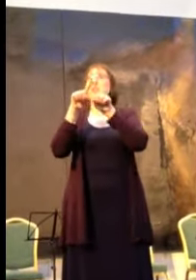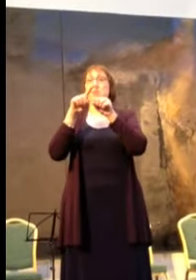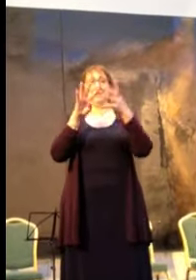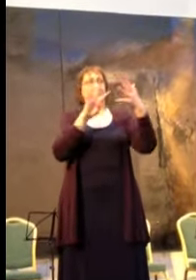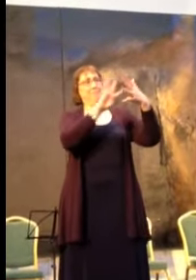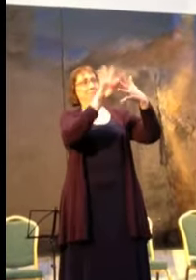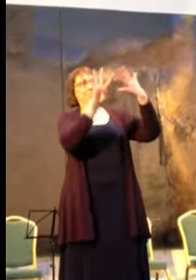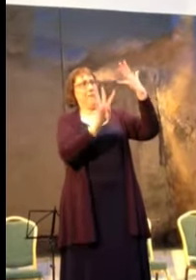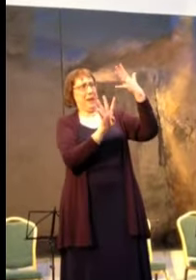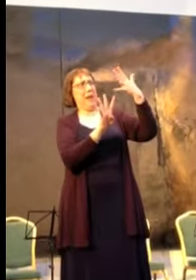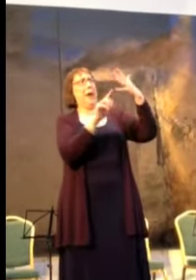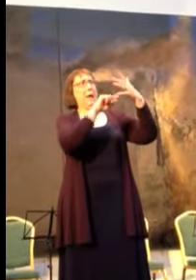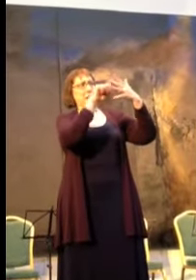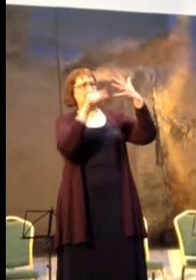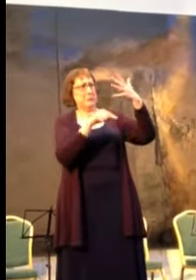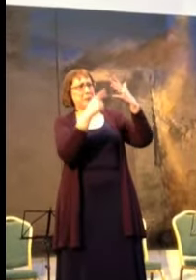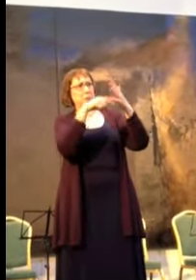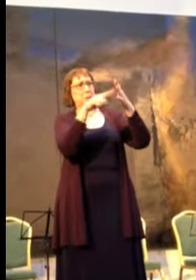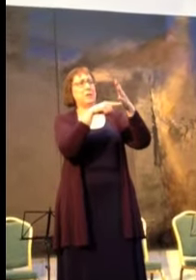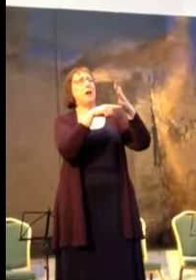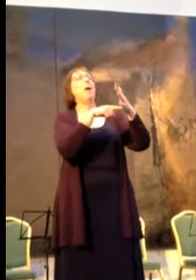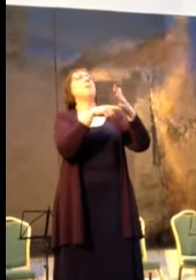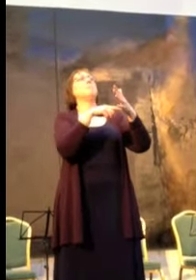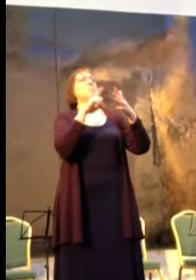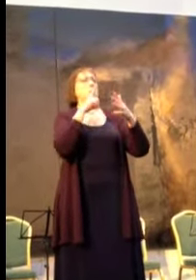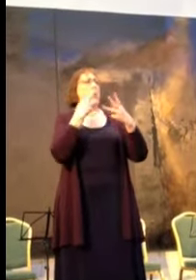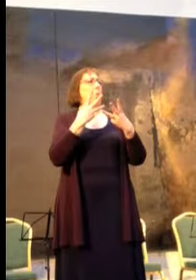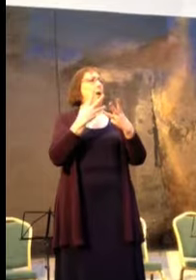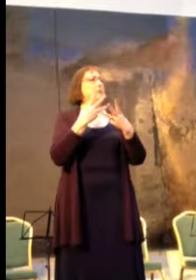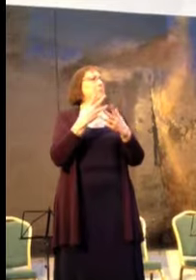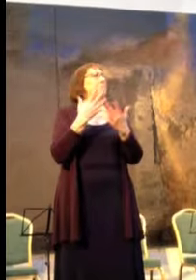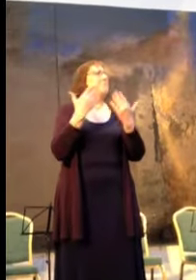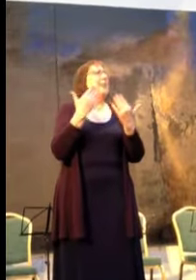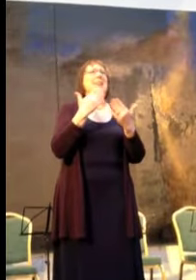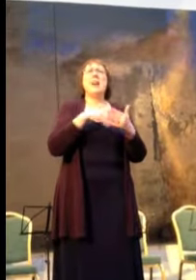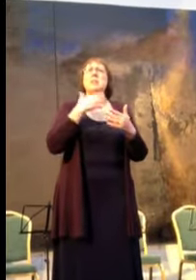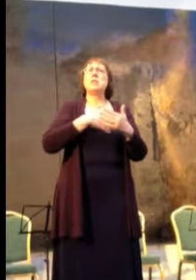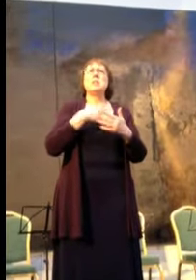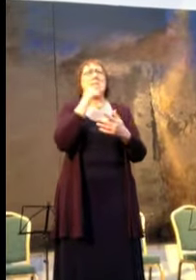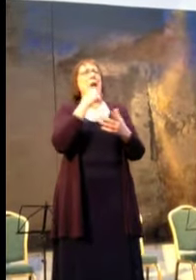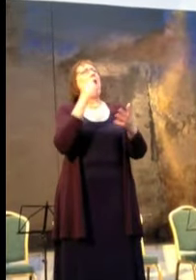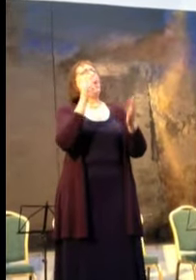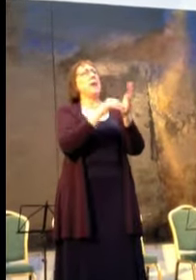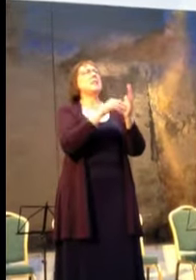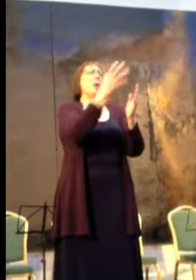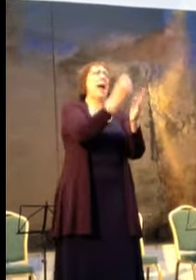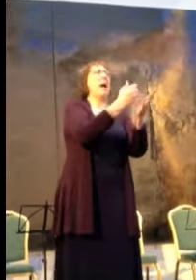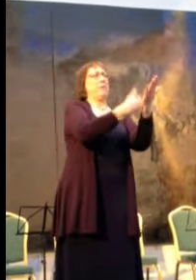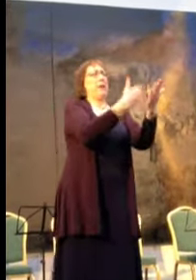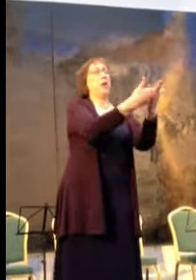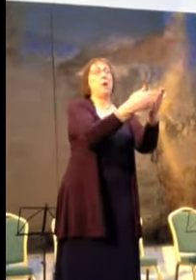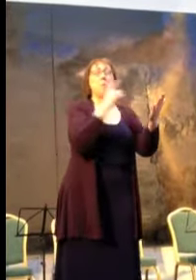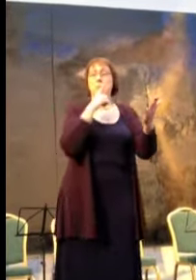to be here with us. But the administrative delivery of the spirit as well as the letter of the legislation is